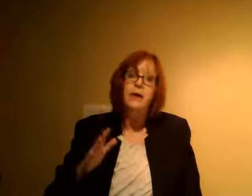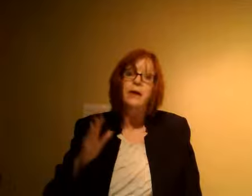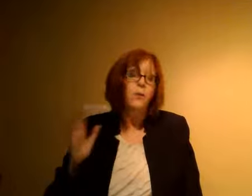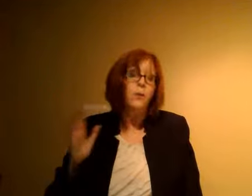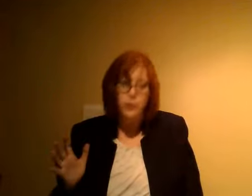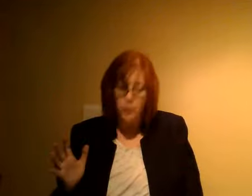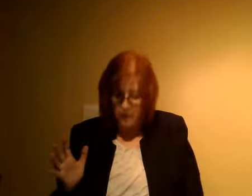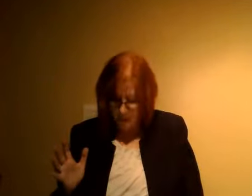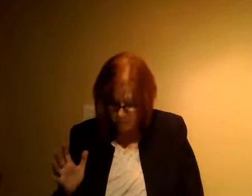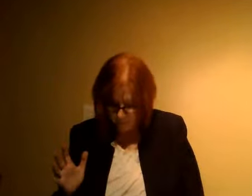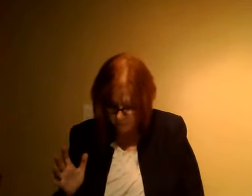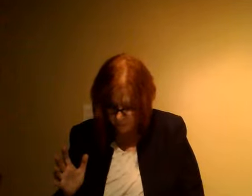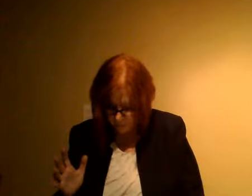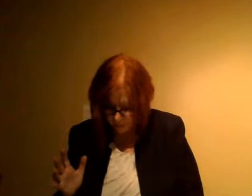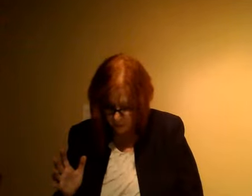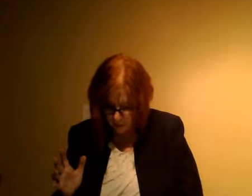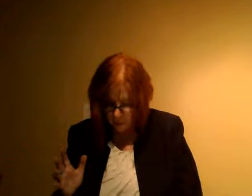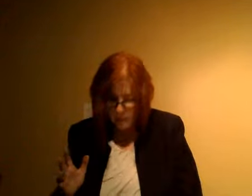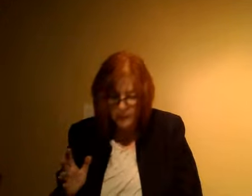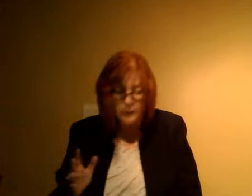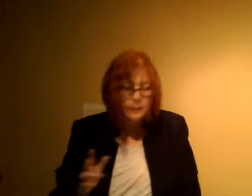irritate or annoy me?